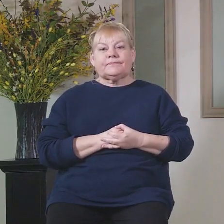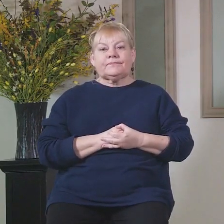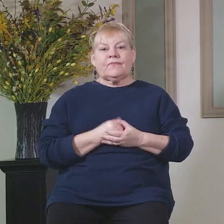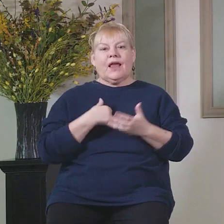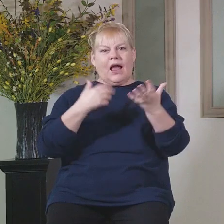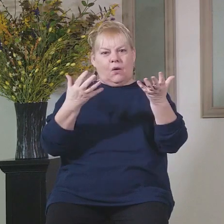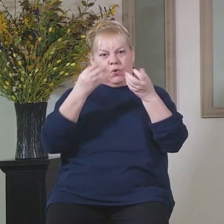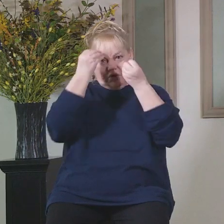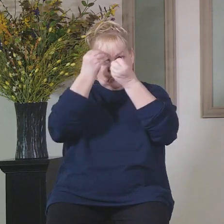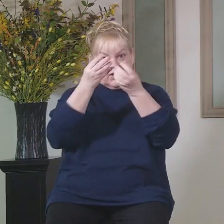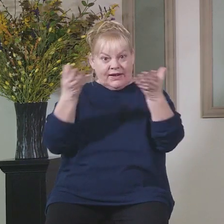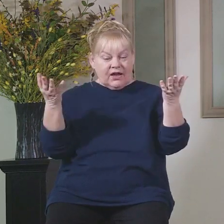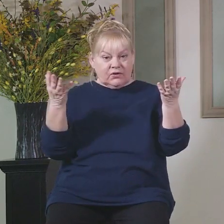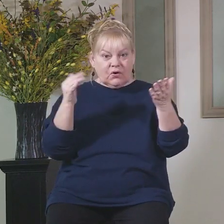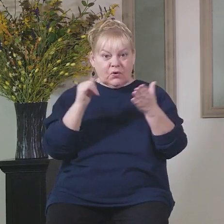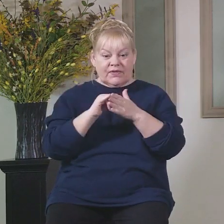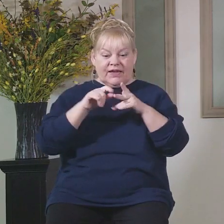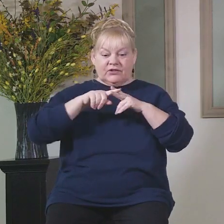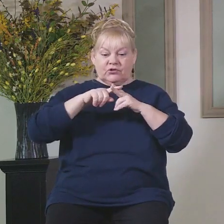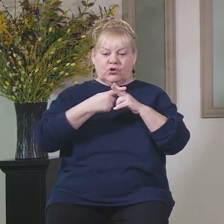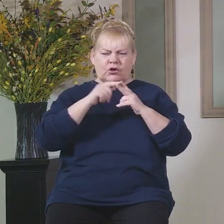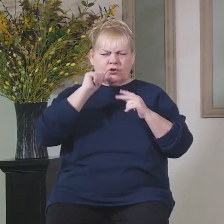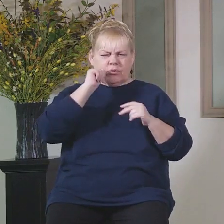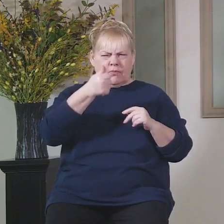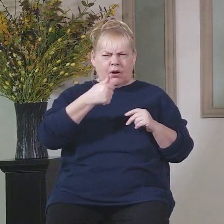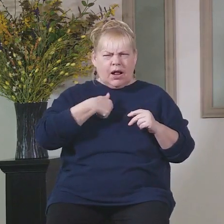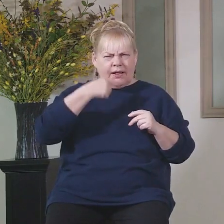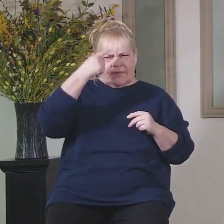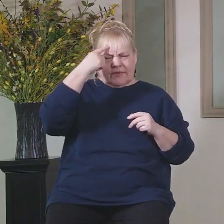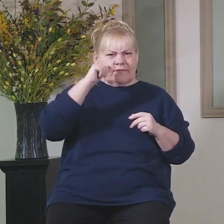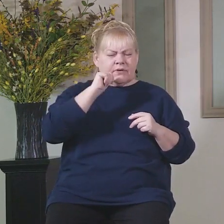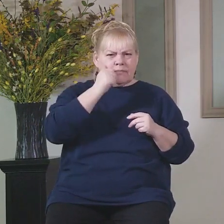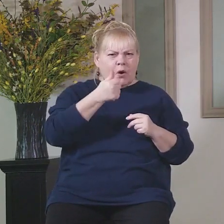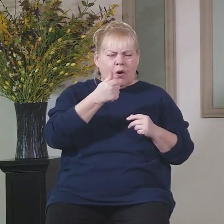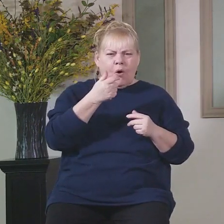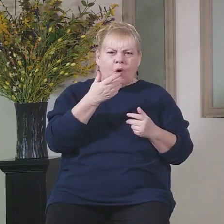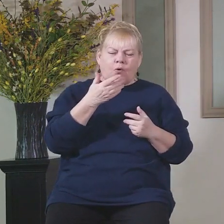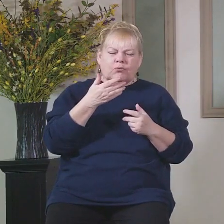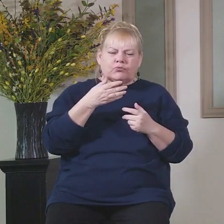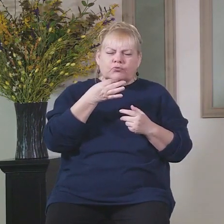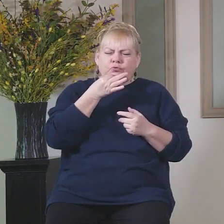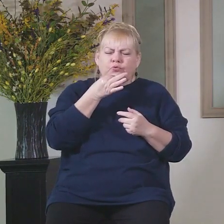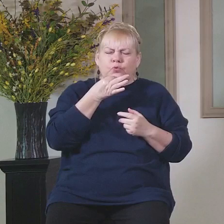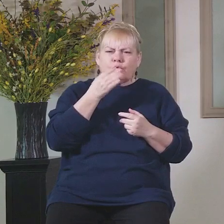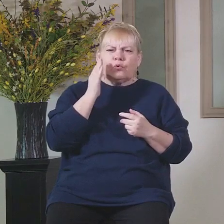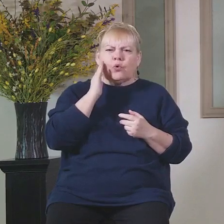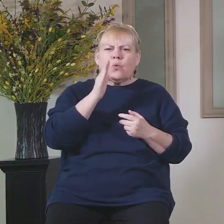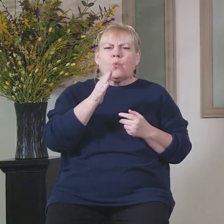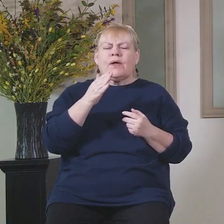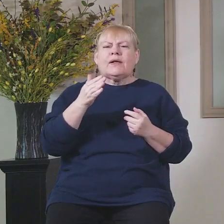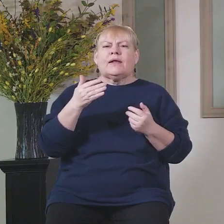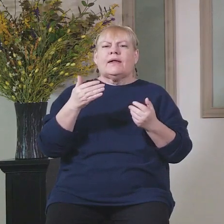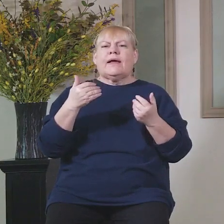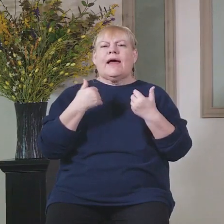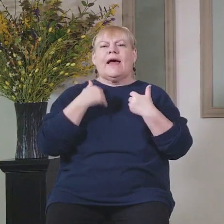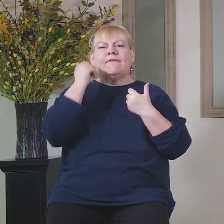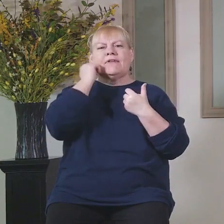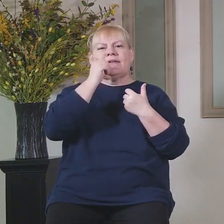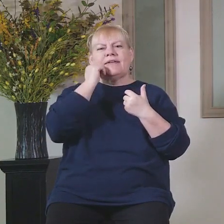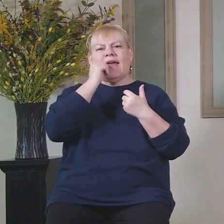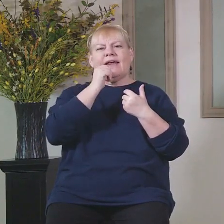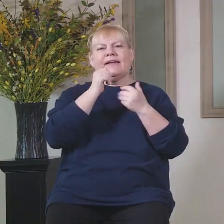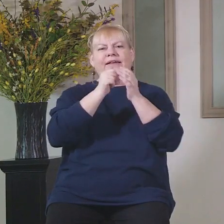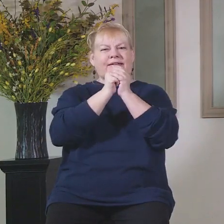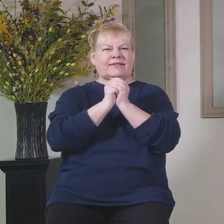I wanted to let you know that starting tomorrow, I think, if not tomorrow, then soon thereafter, we are going to be doing daily